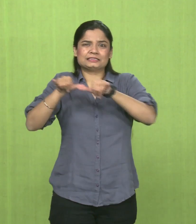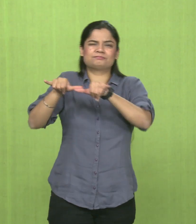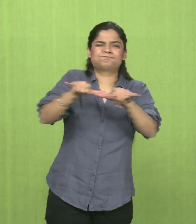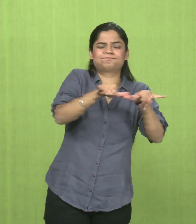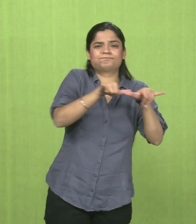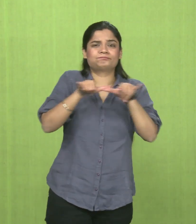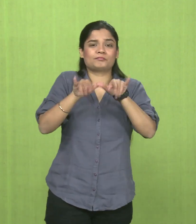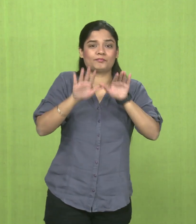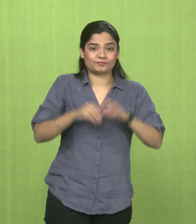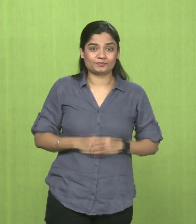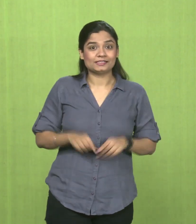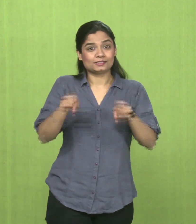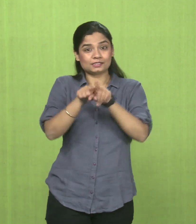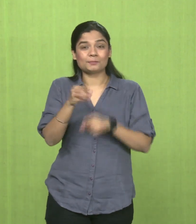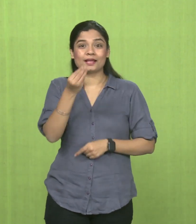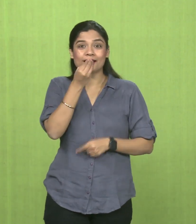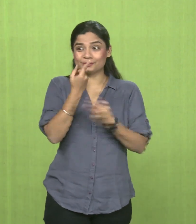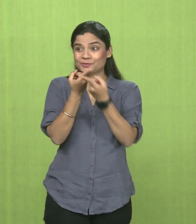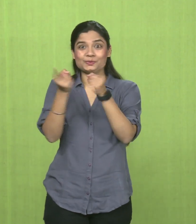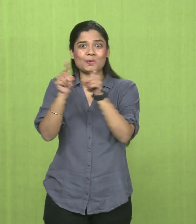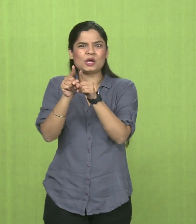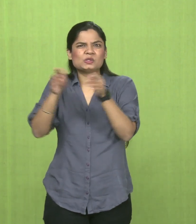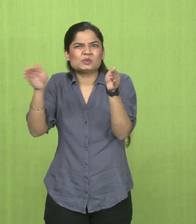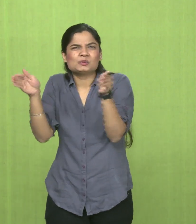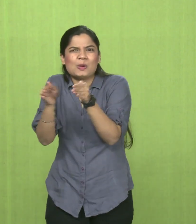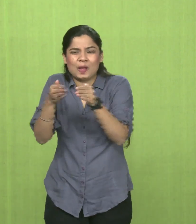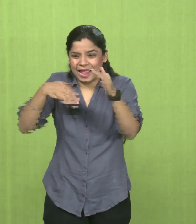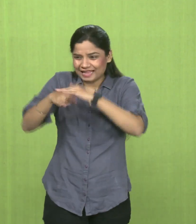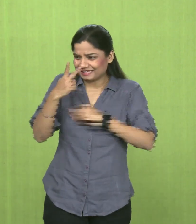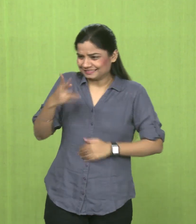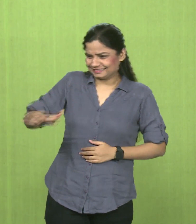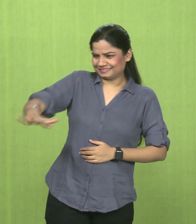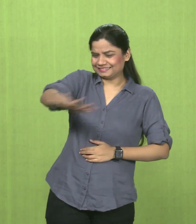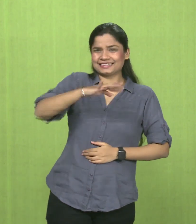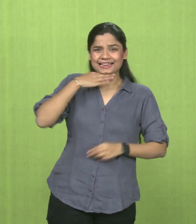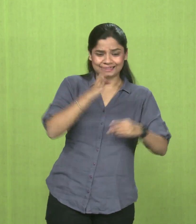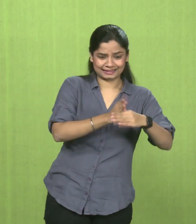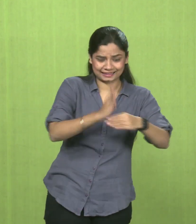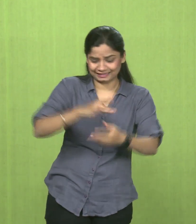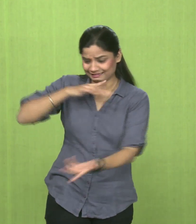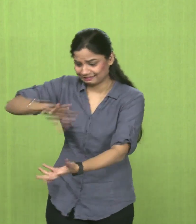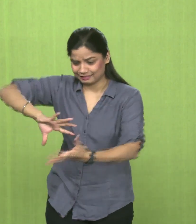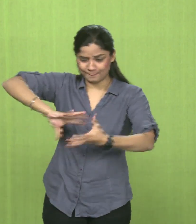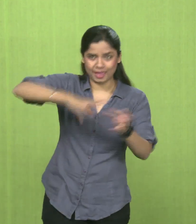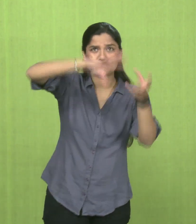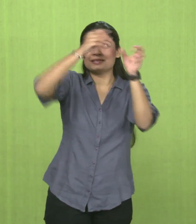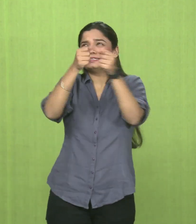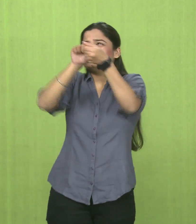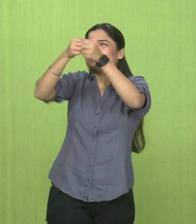is adjusting a lot to stay in that house. The kitchen is very small and it is very difficult